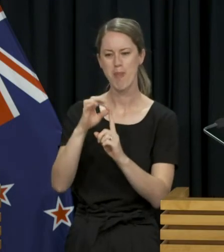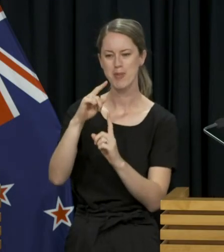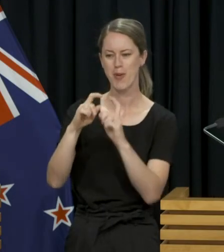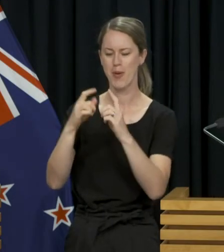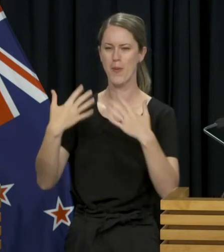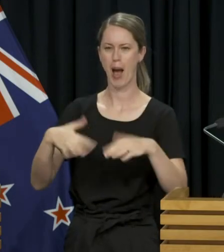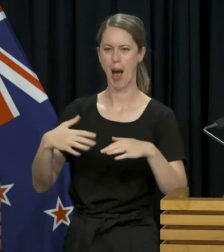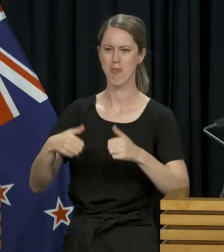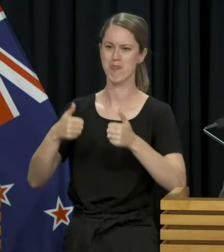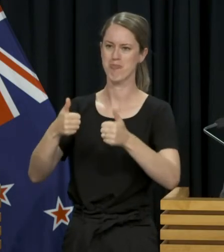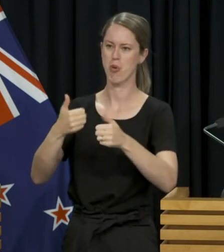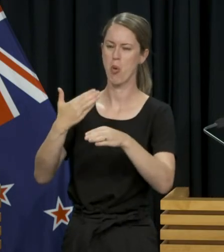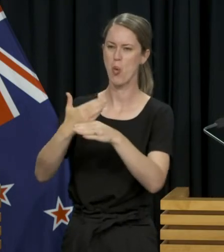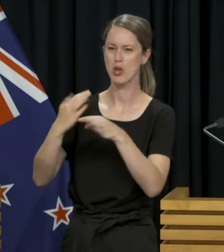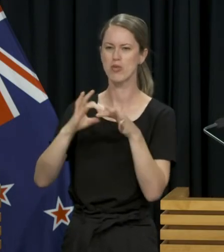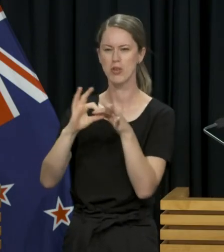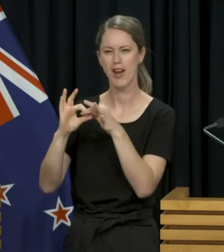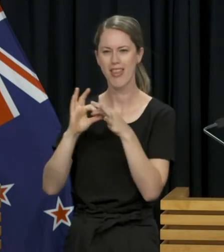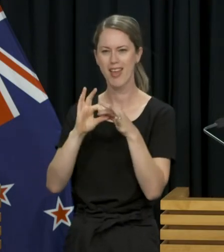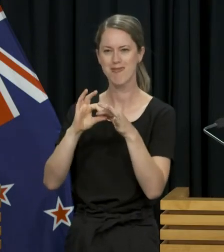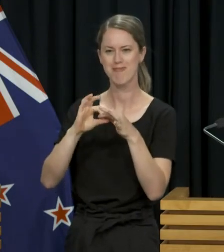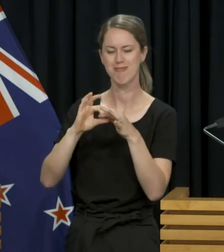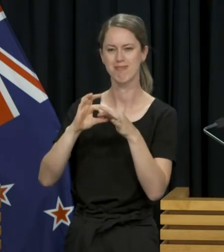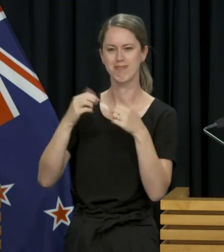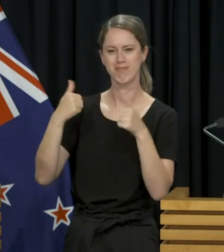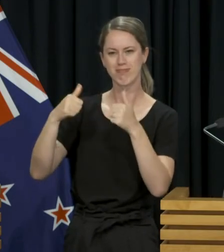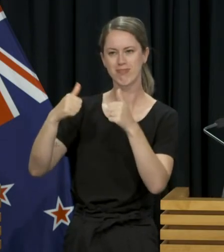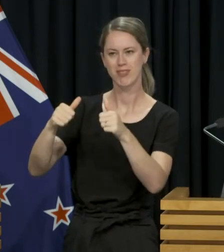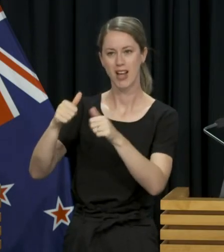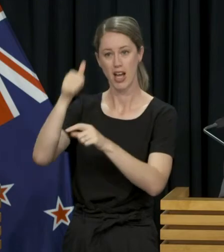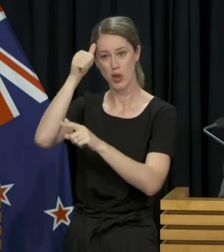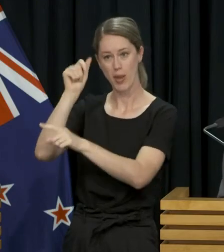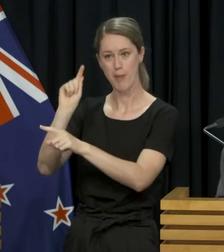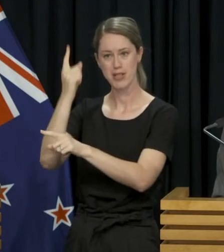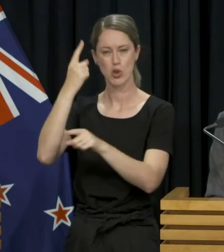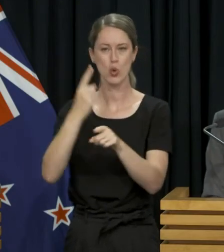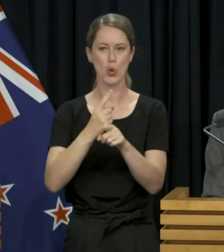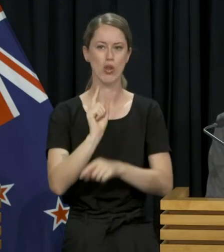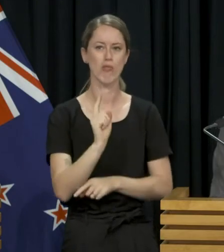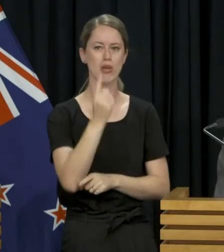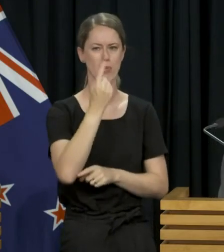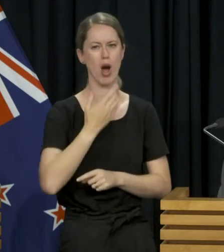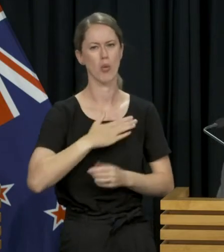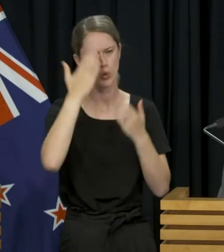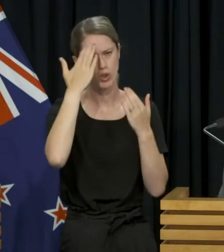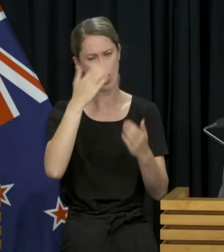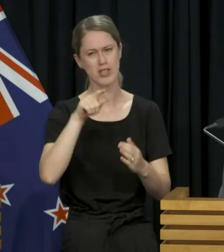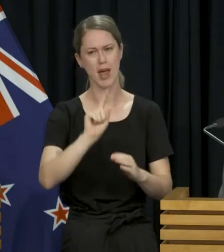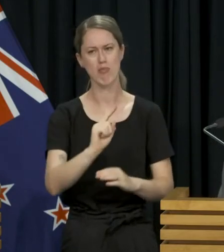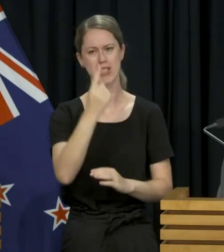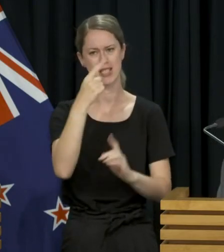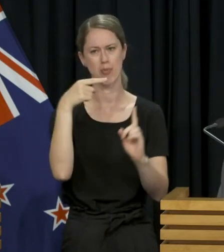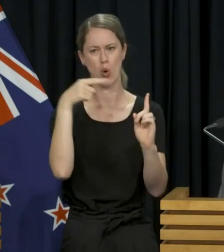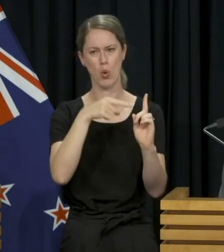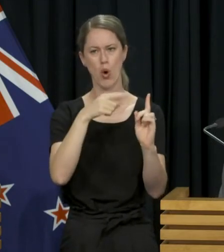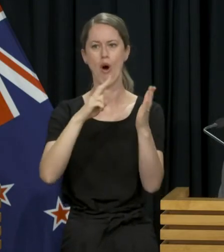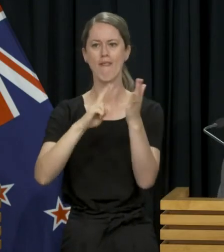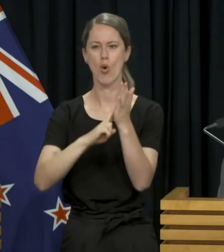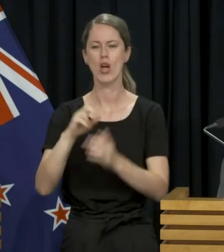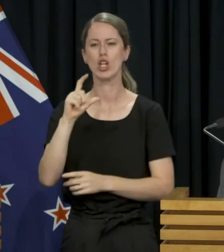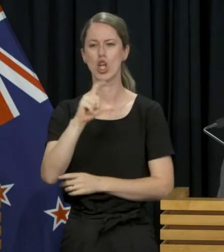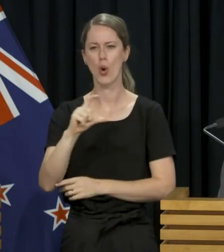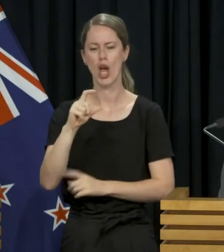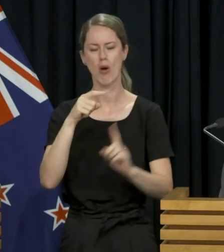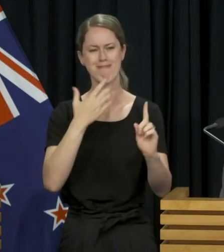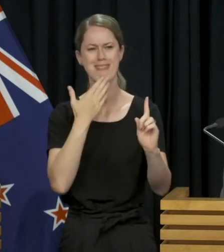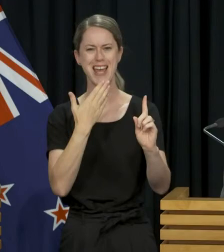and I know the Minister has been in contact with the principal there, but I personally want to acknowledge the principal for Kuio